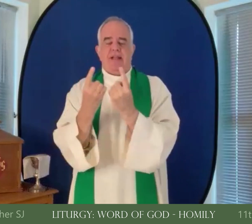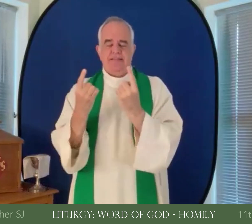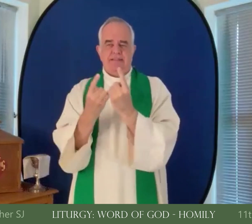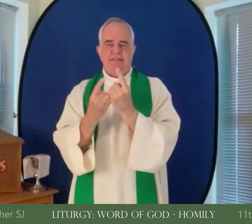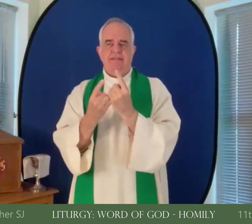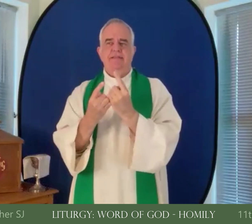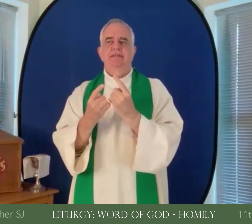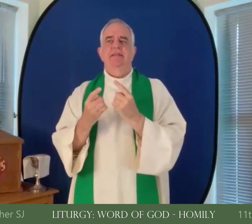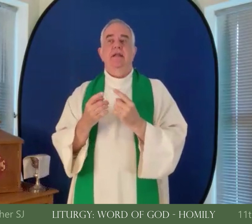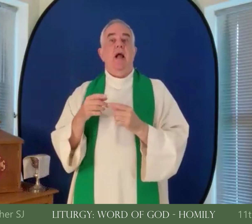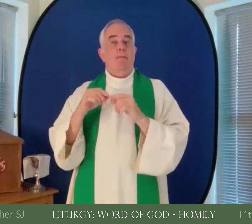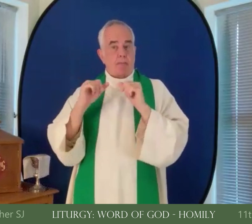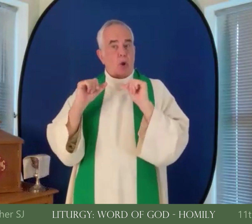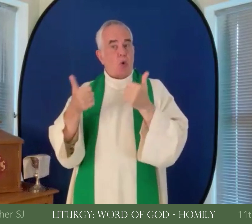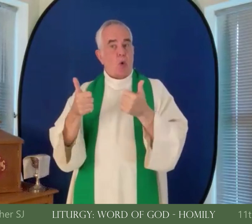things. But